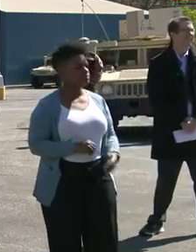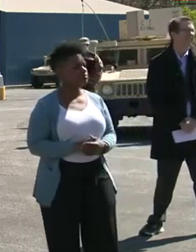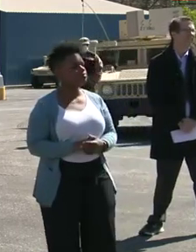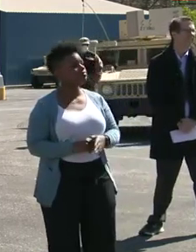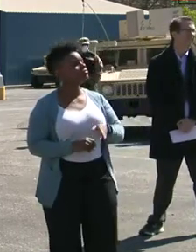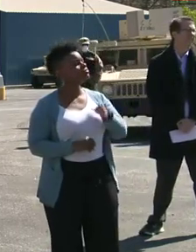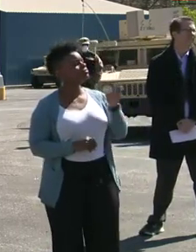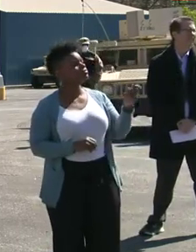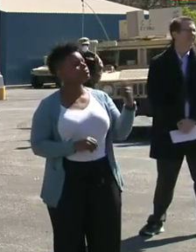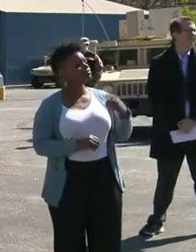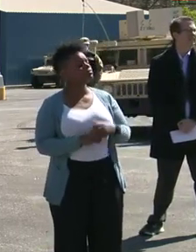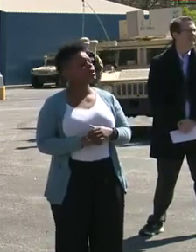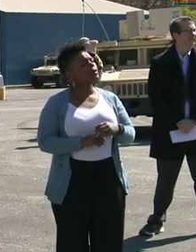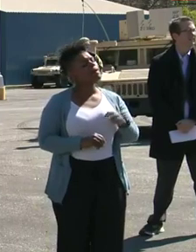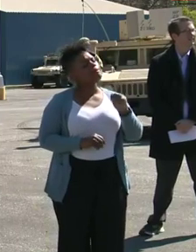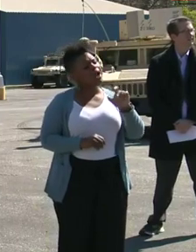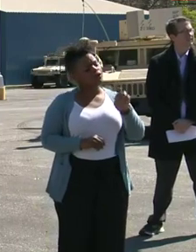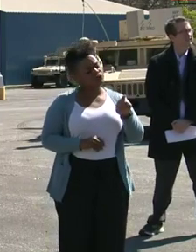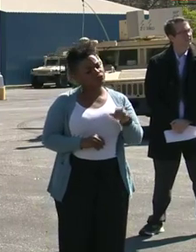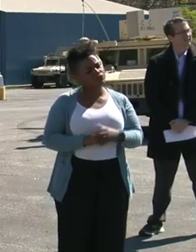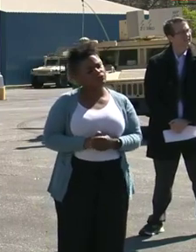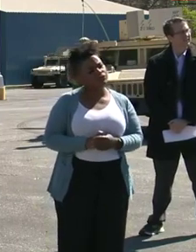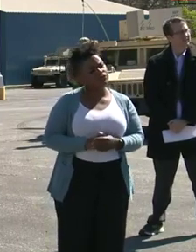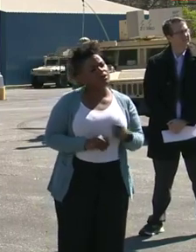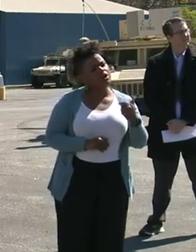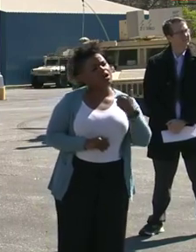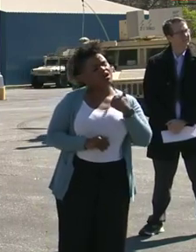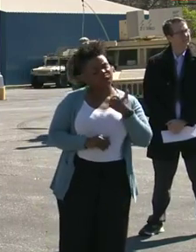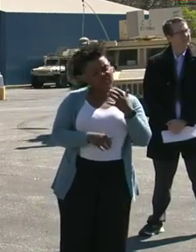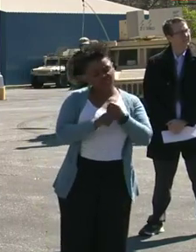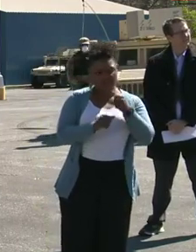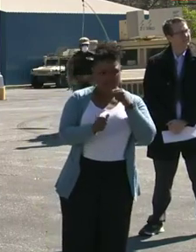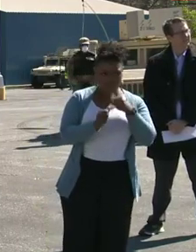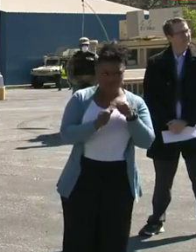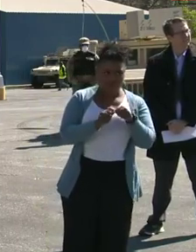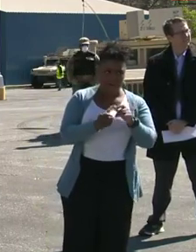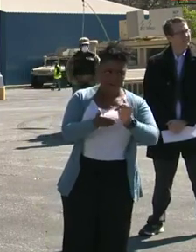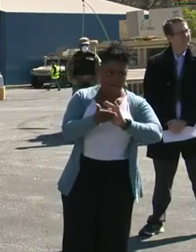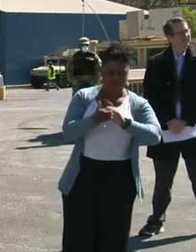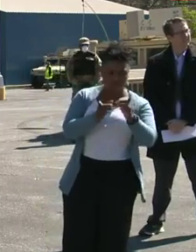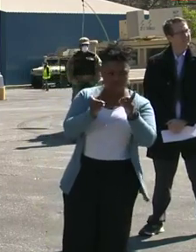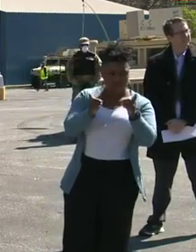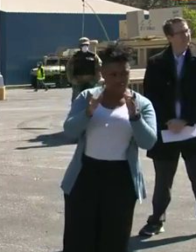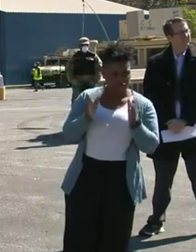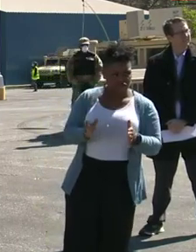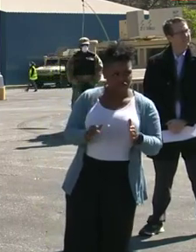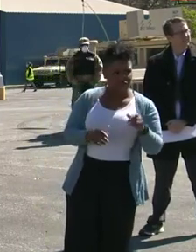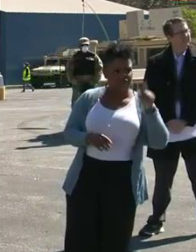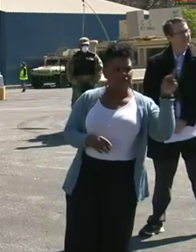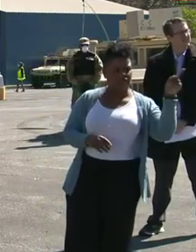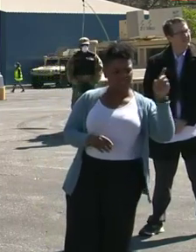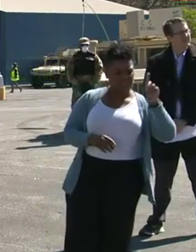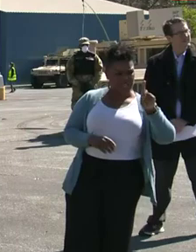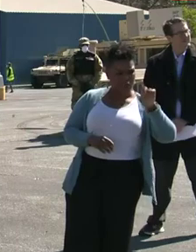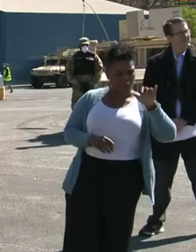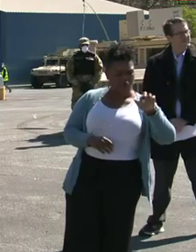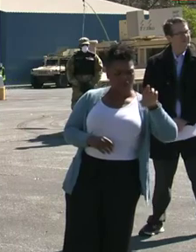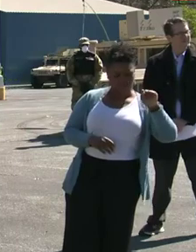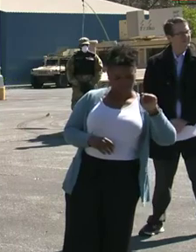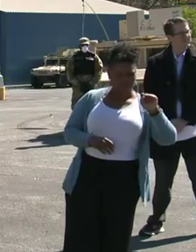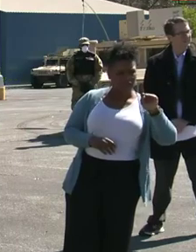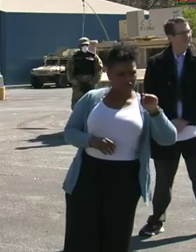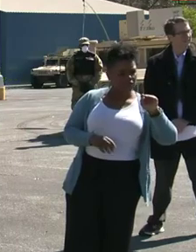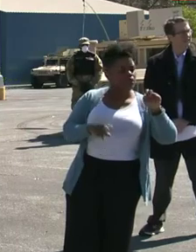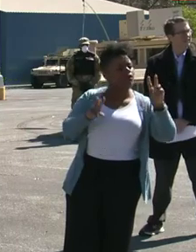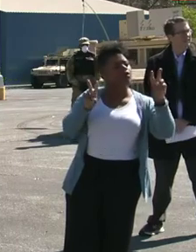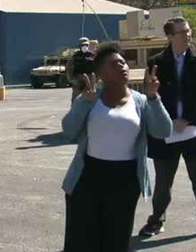Sam and Mark, we've obtained a letter from the medical director at DYRS, and quoting now, it says, as